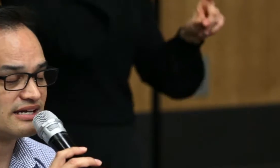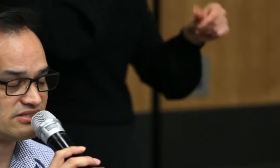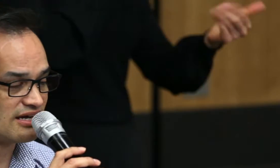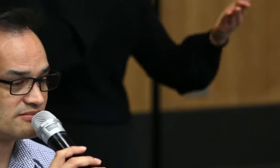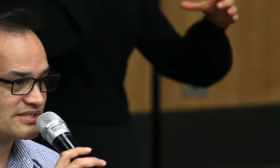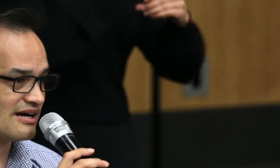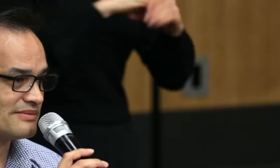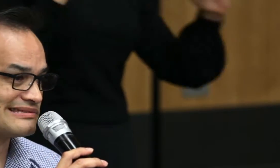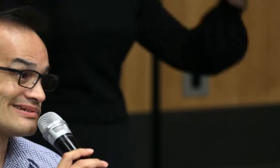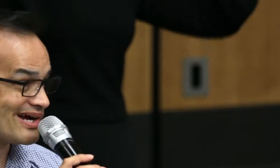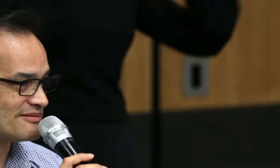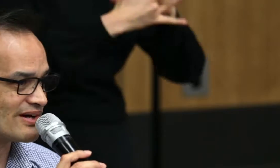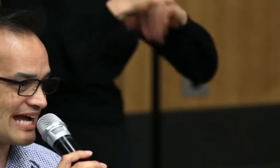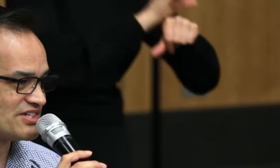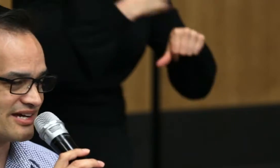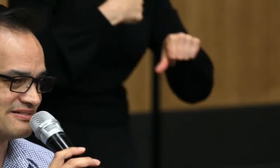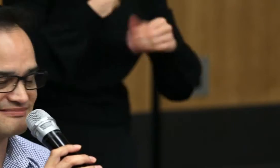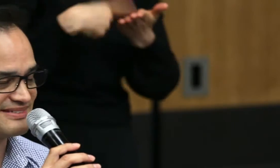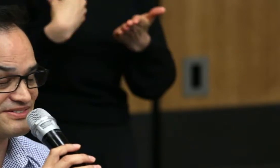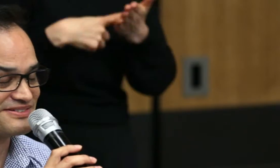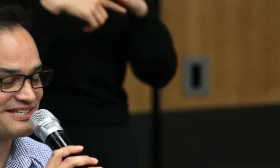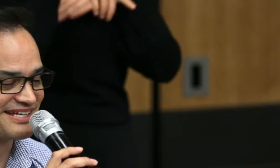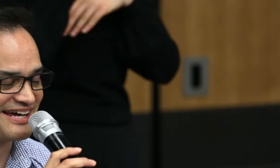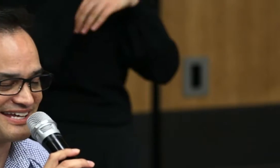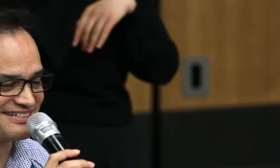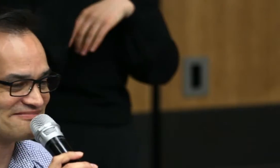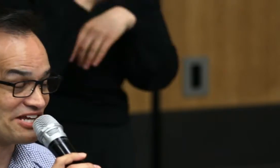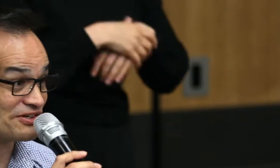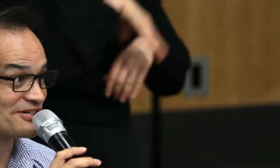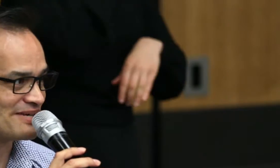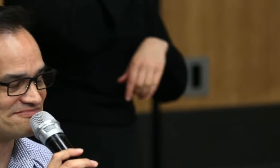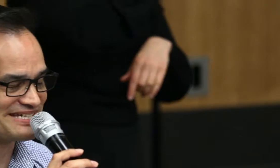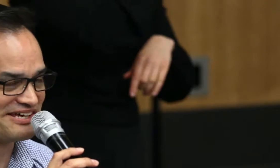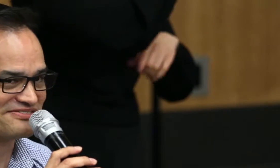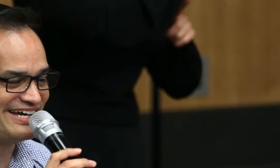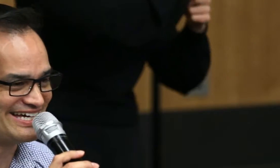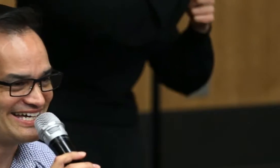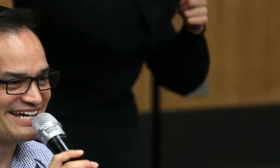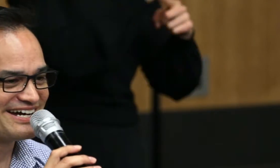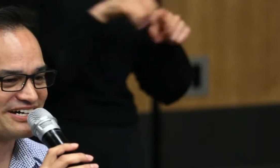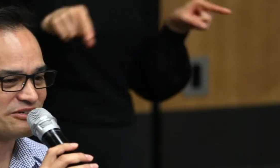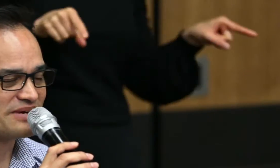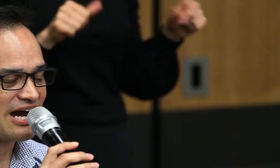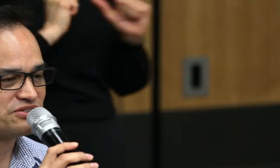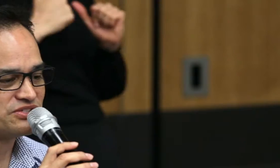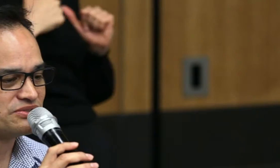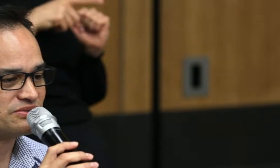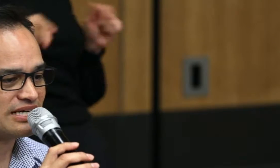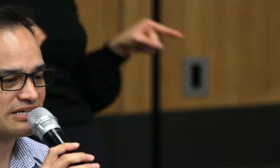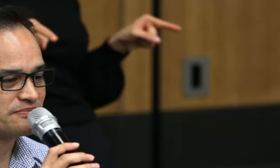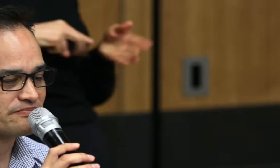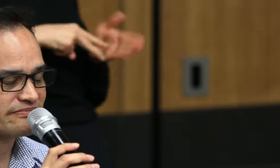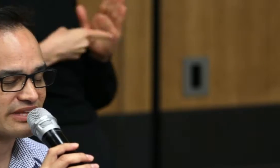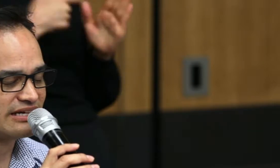a high-tech job. We talk about Scrum or Agile. These are things that I had to kind of learn on myself. How to